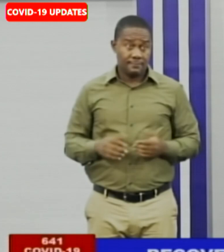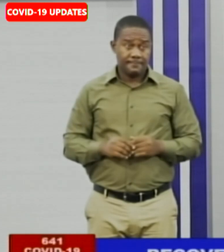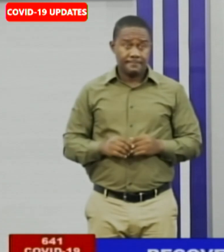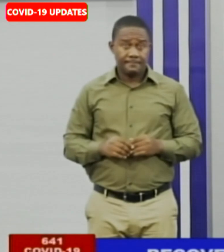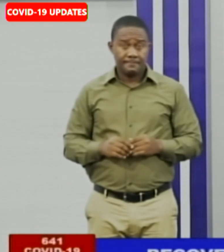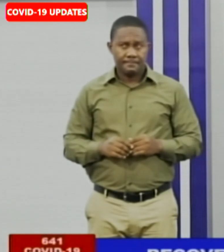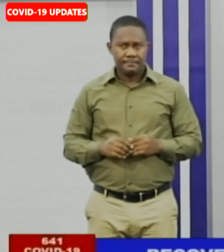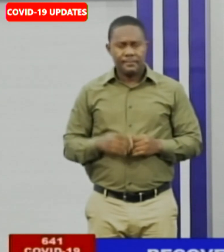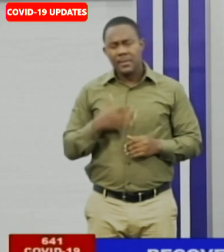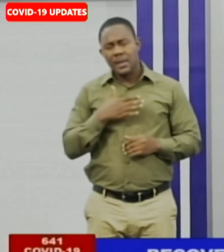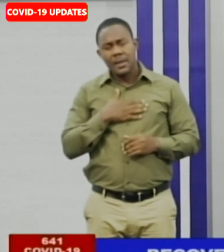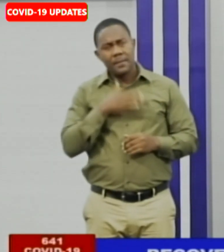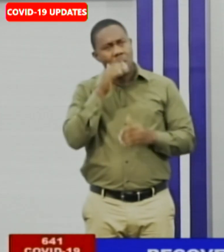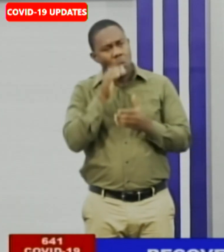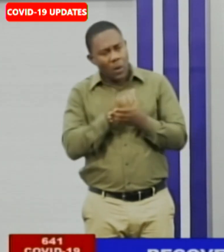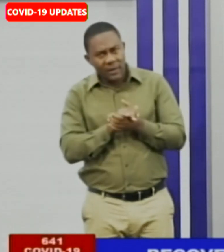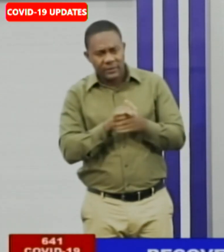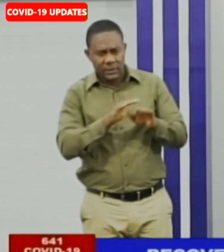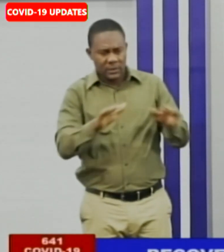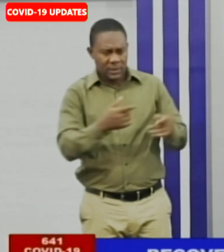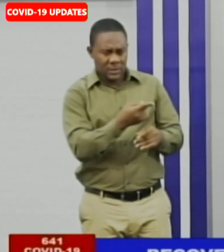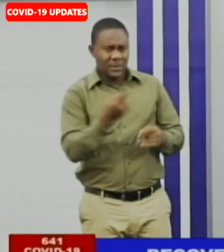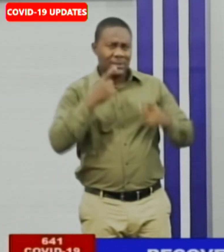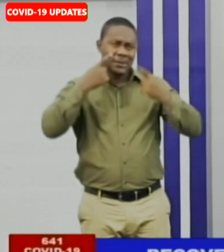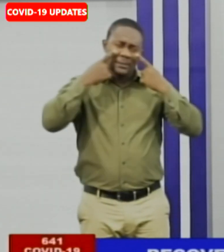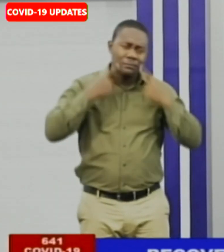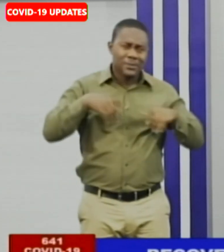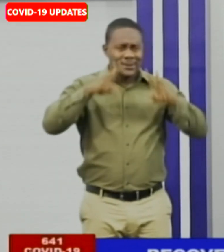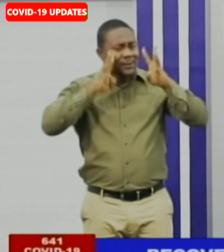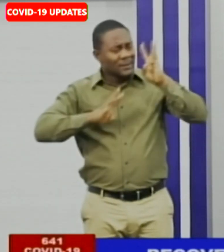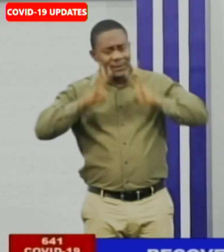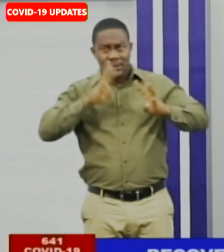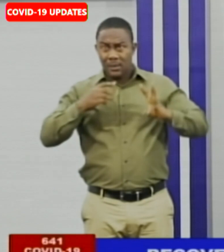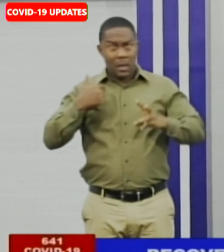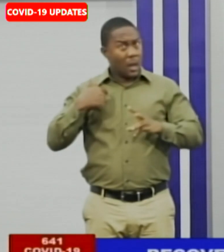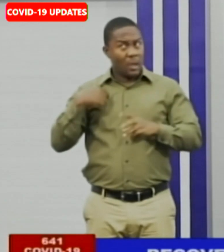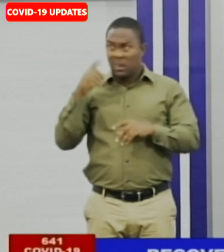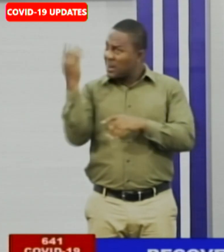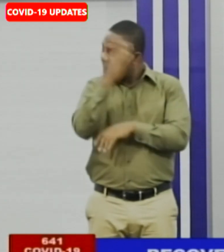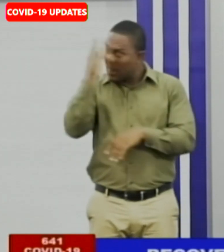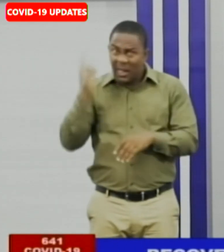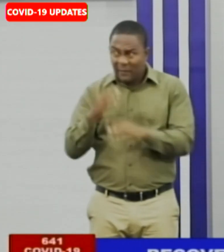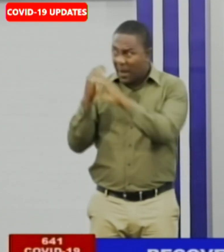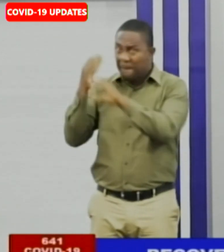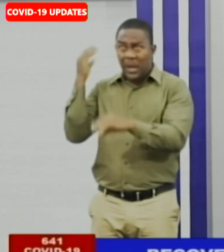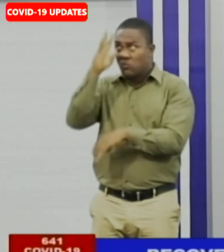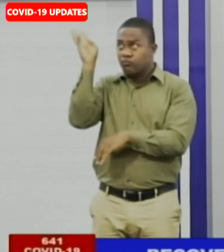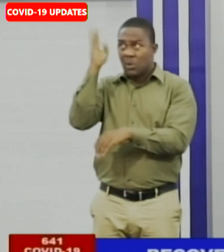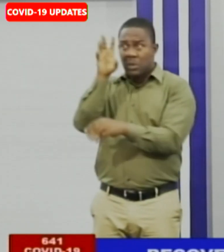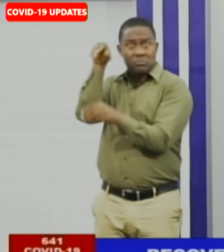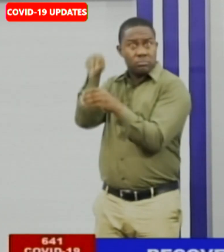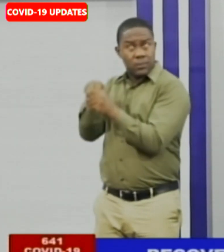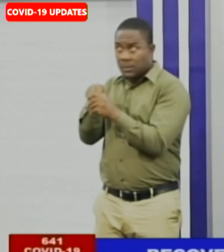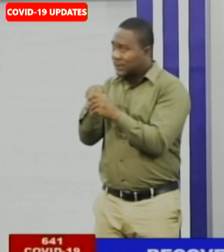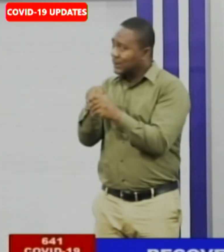I saw my wife and my children crying seriously. I have never sat in an ambulance before, but that day I sat in an ambulance, and the only thing